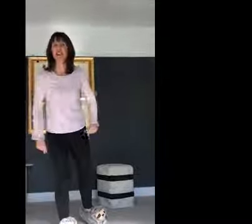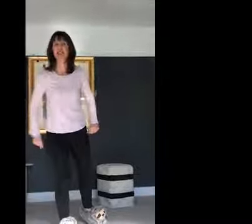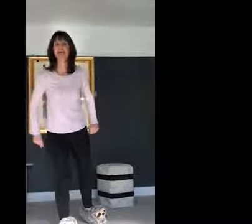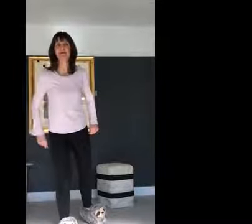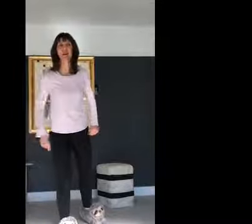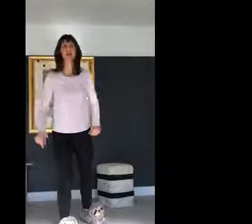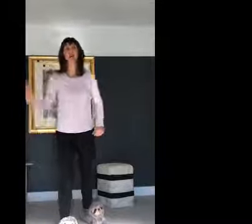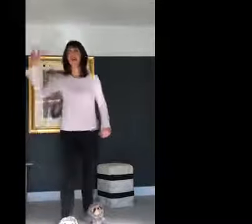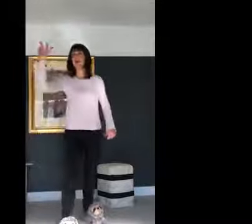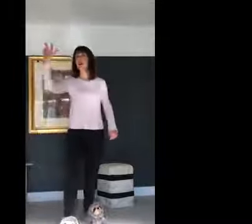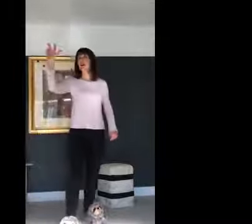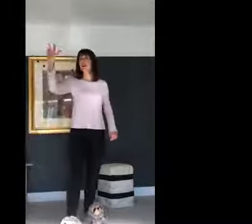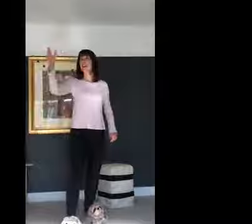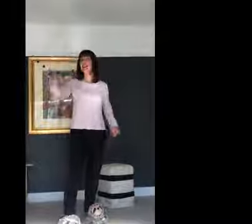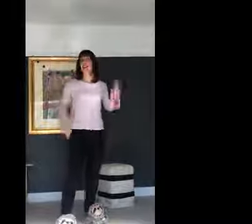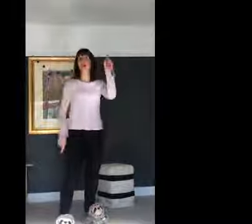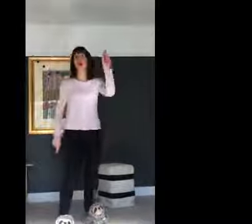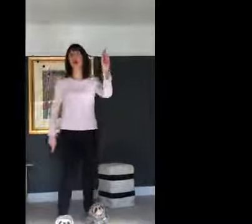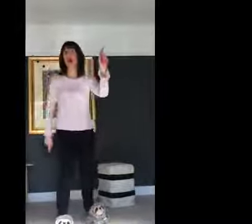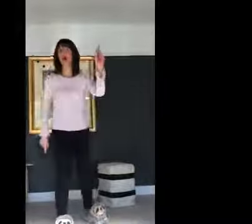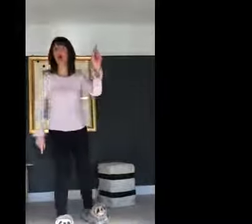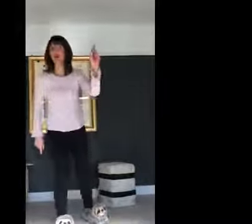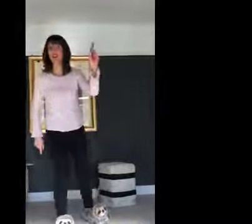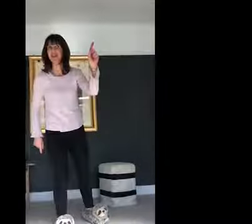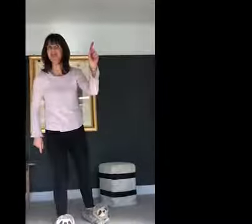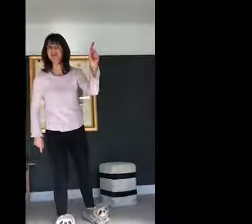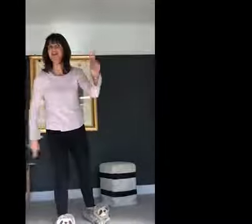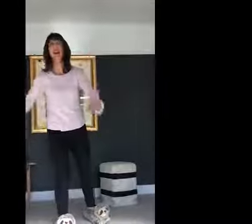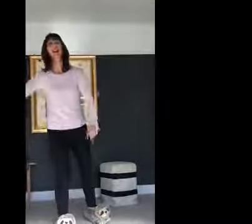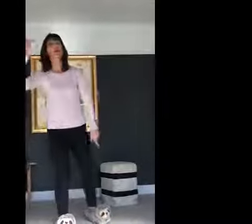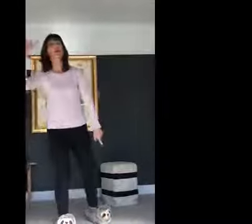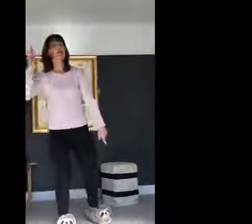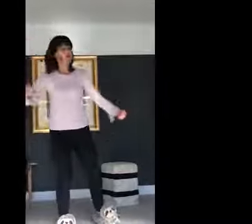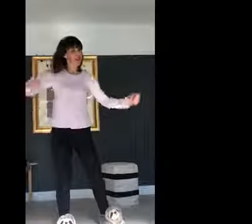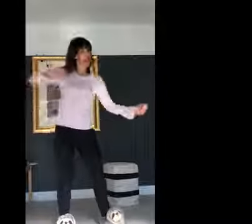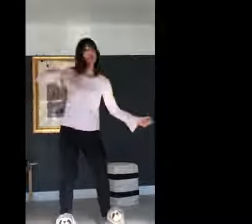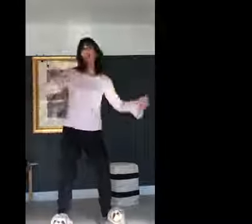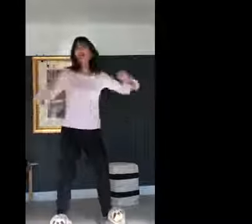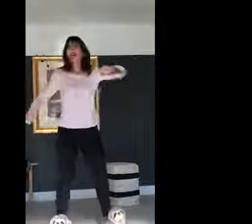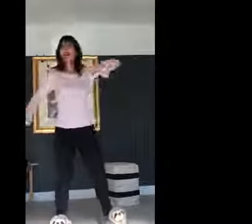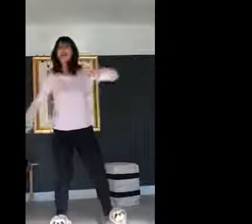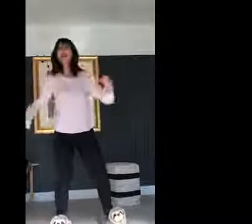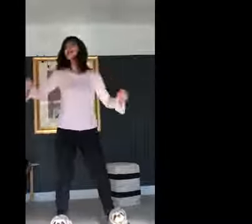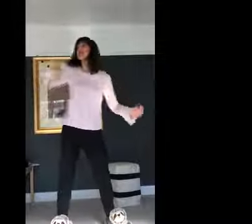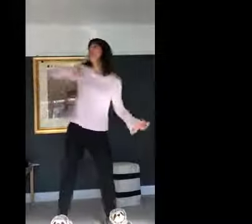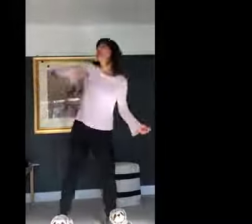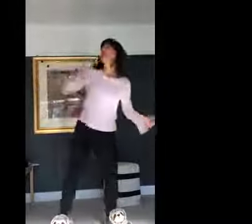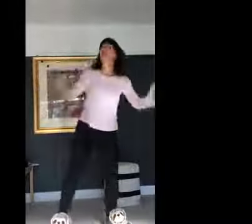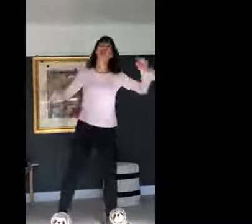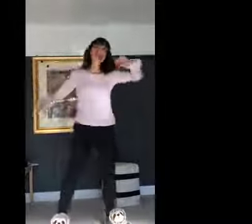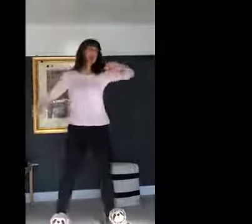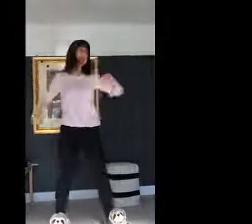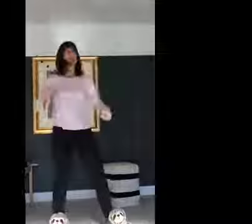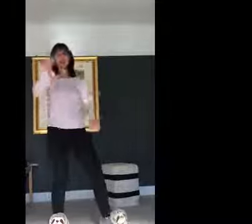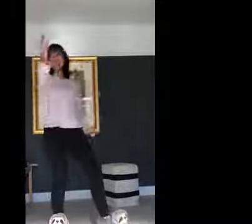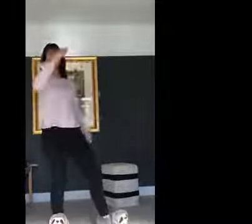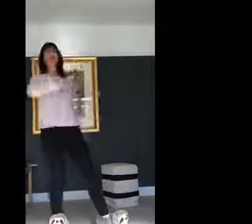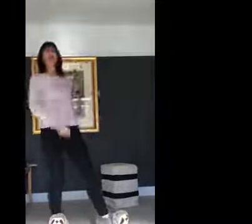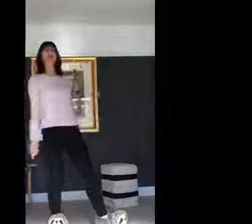in. Three monkeys, one crocodile. Three little monkeys swinging on a tree, teasing Mr